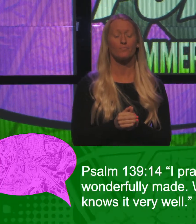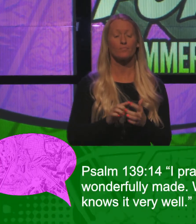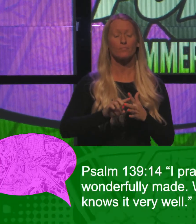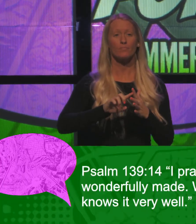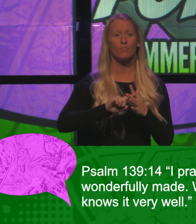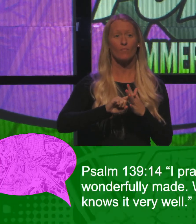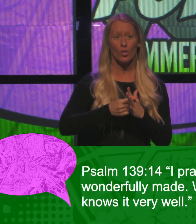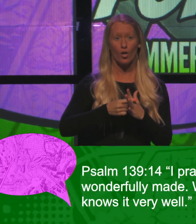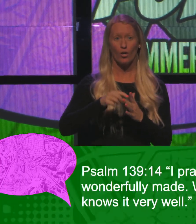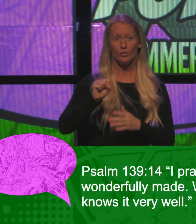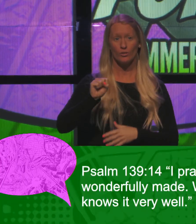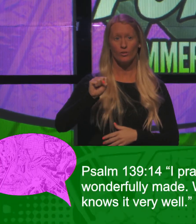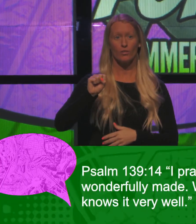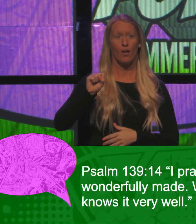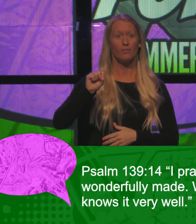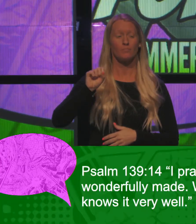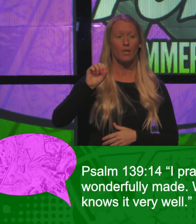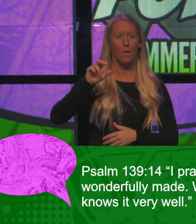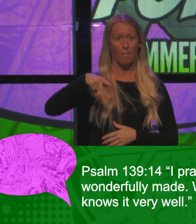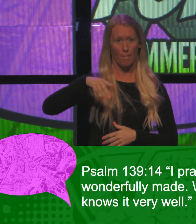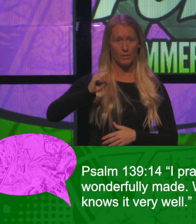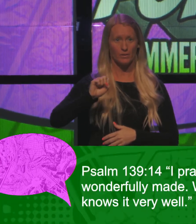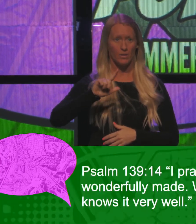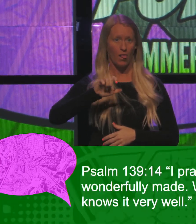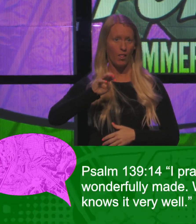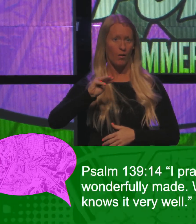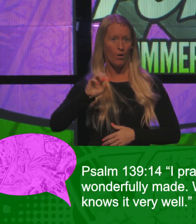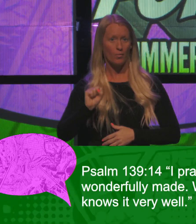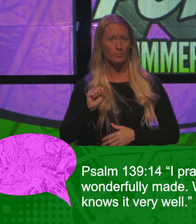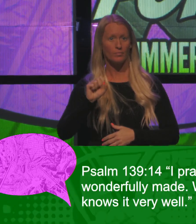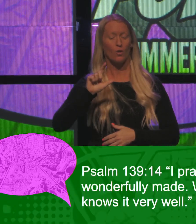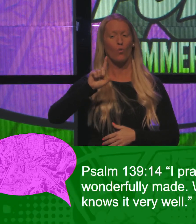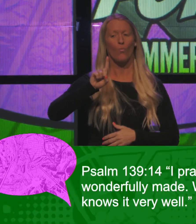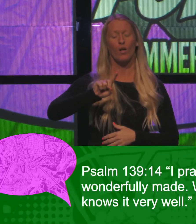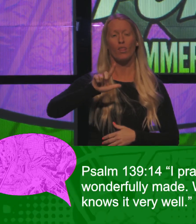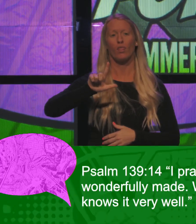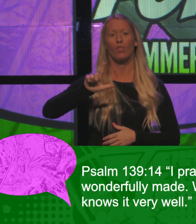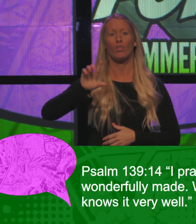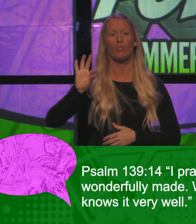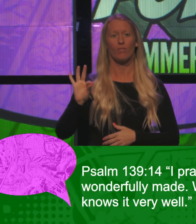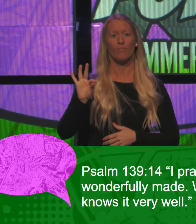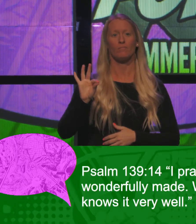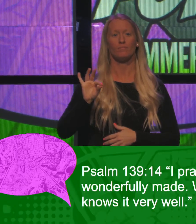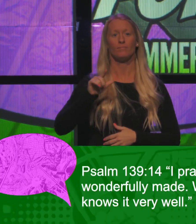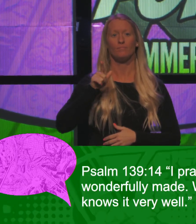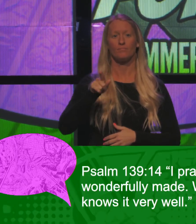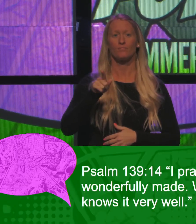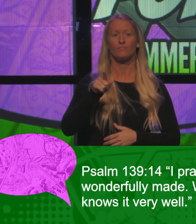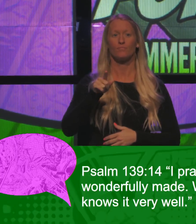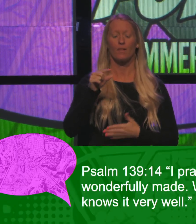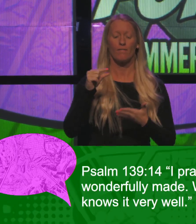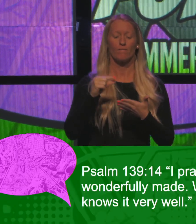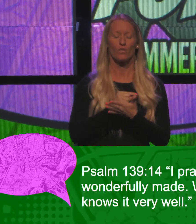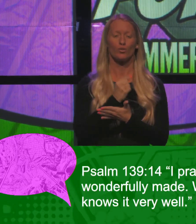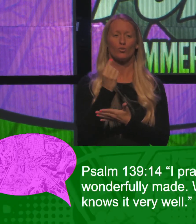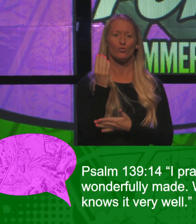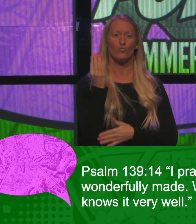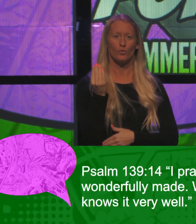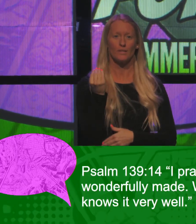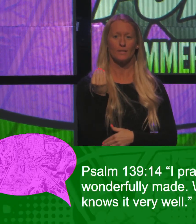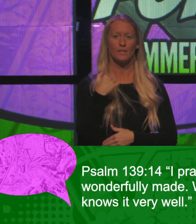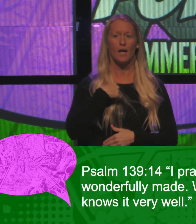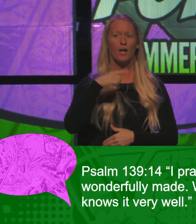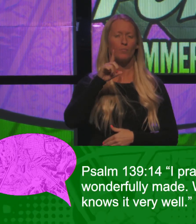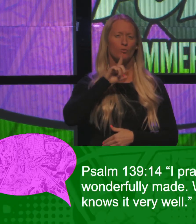this morning. We're going to start in Psalms 139, verse 14. I'm sure many of you have heard this before.